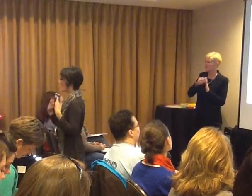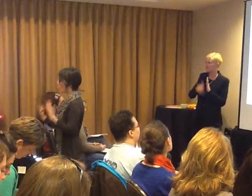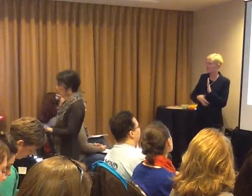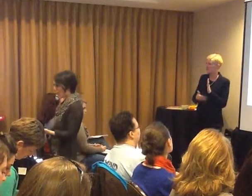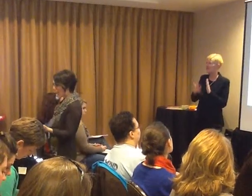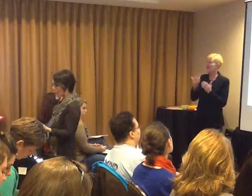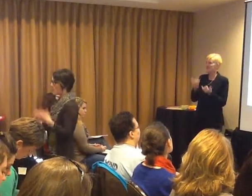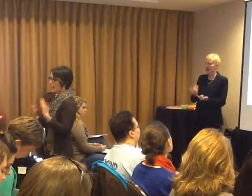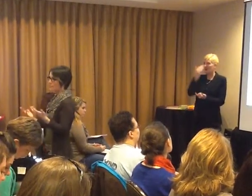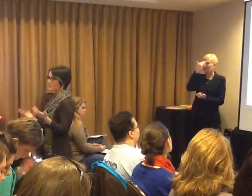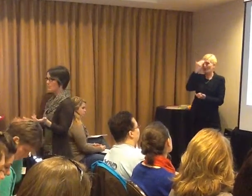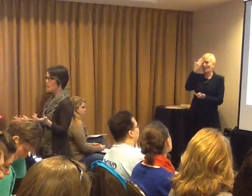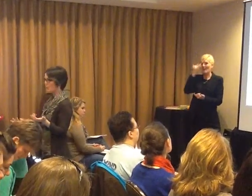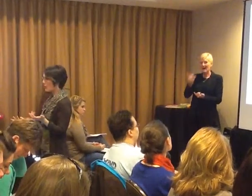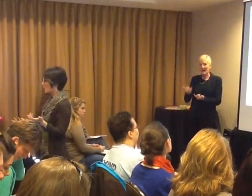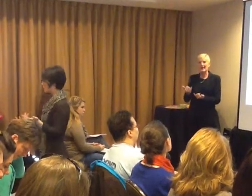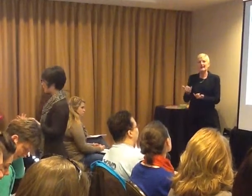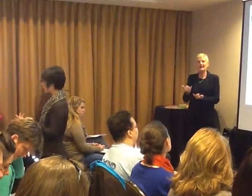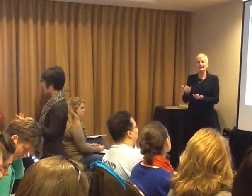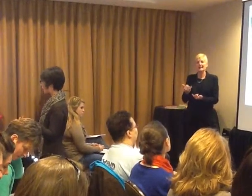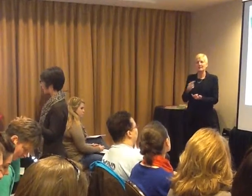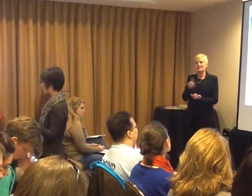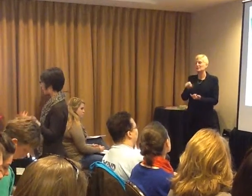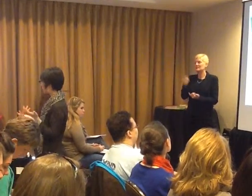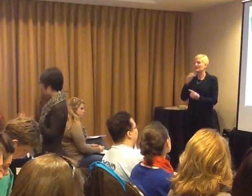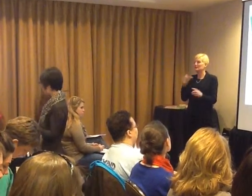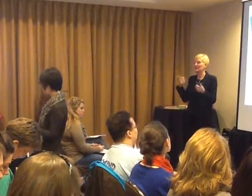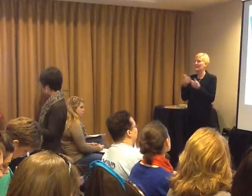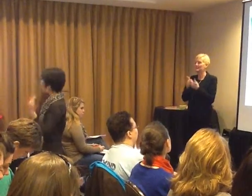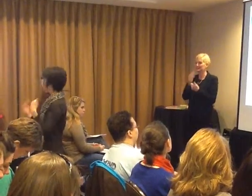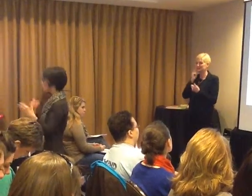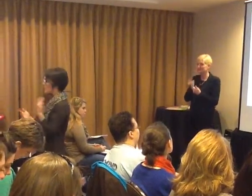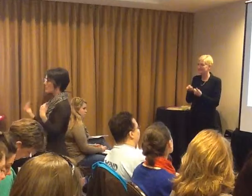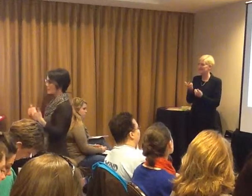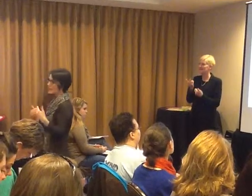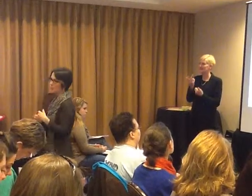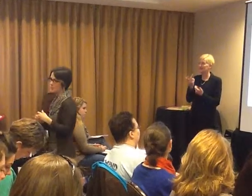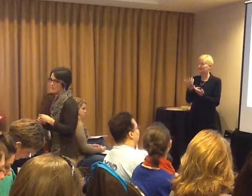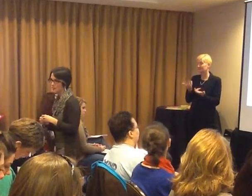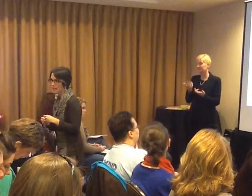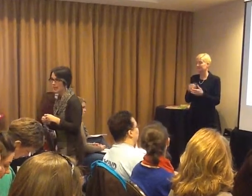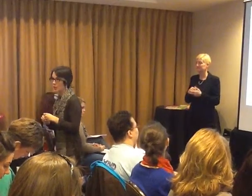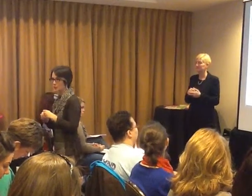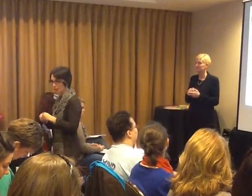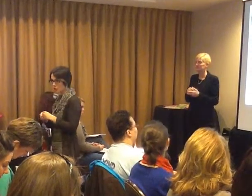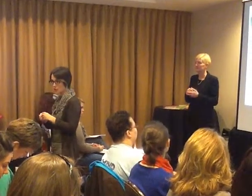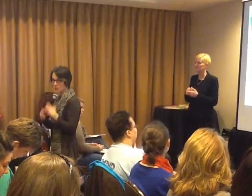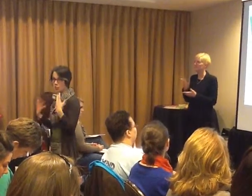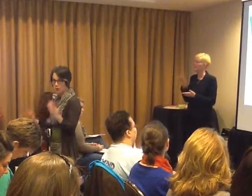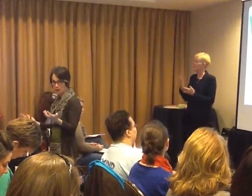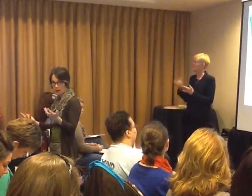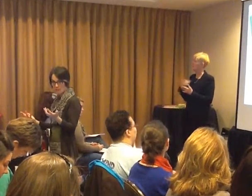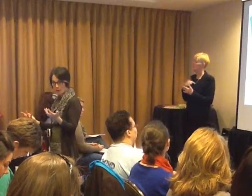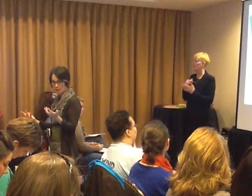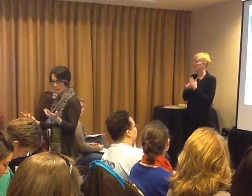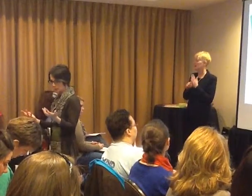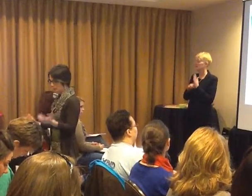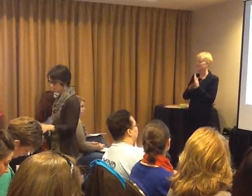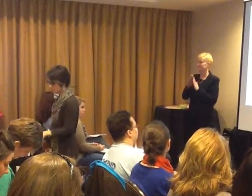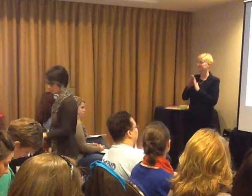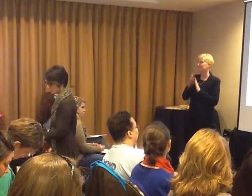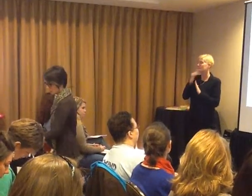reasons why we have some of the barriers and the challenges that we do, which maybe then helps us design interventions to overcome